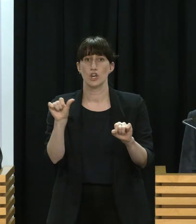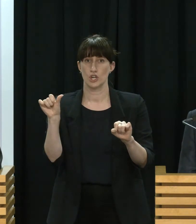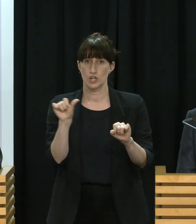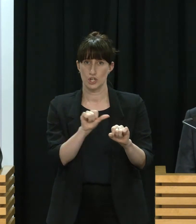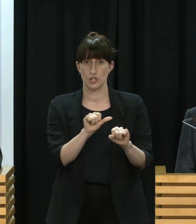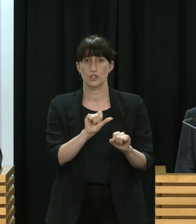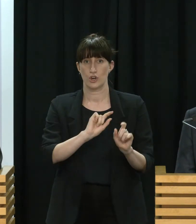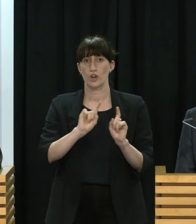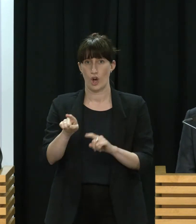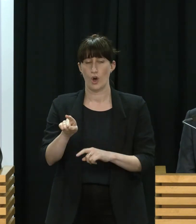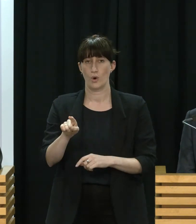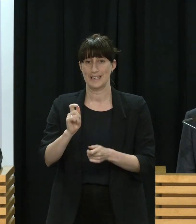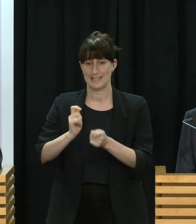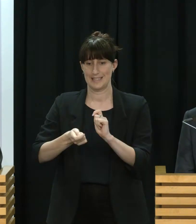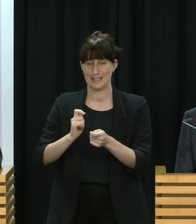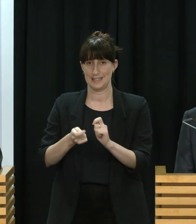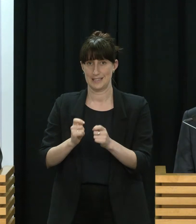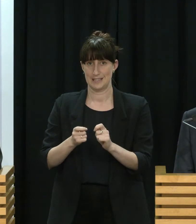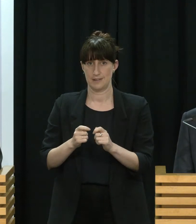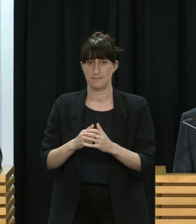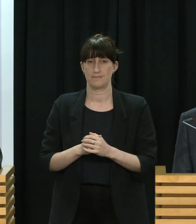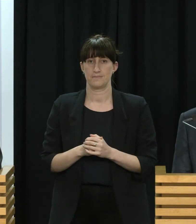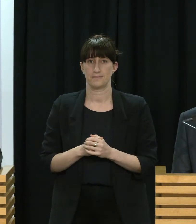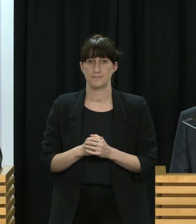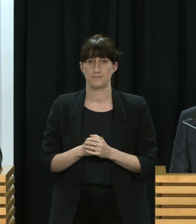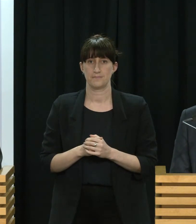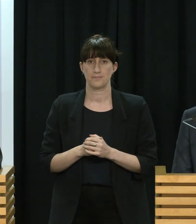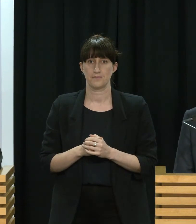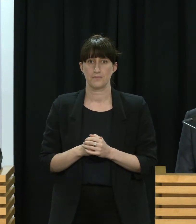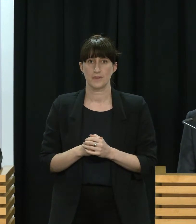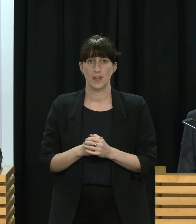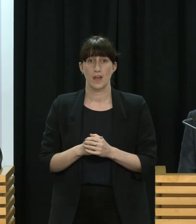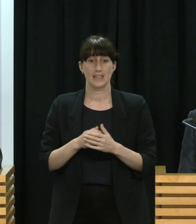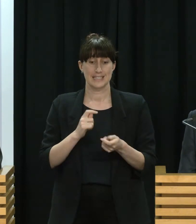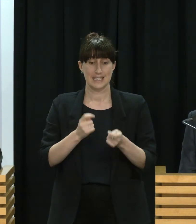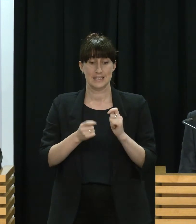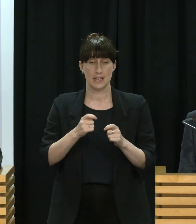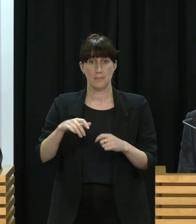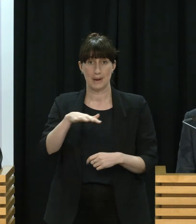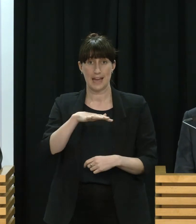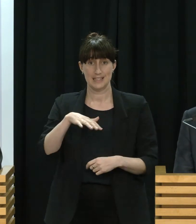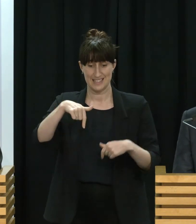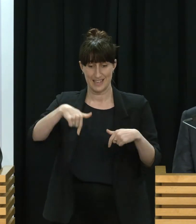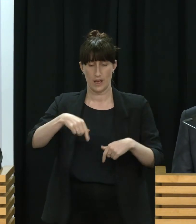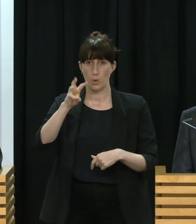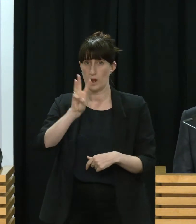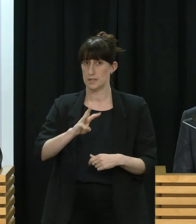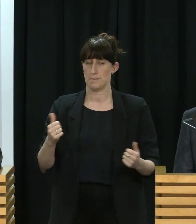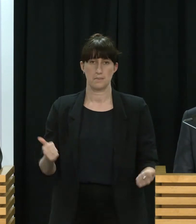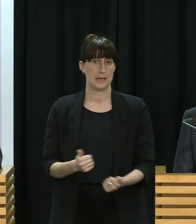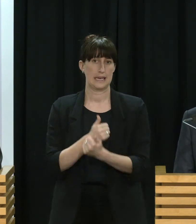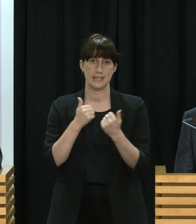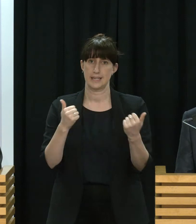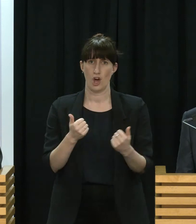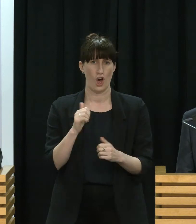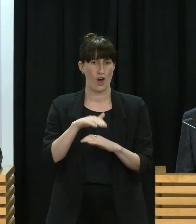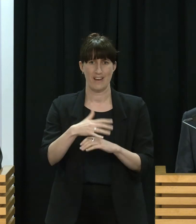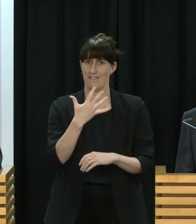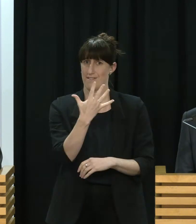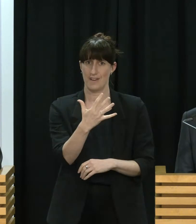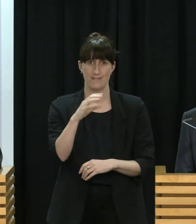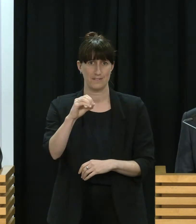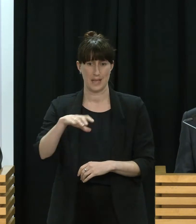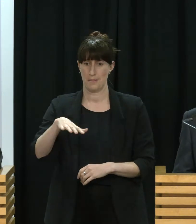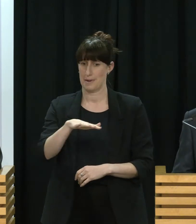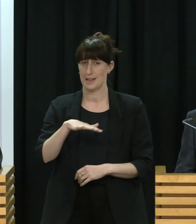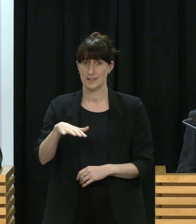already. There are a number of sites for testing in the Greater Wellington region, over 50. Please do call Healthline ahead to make